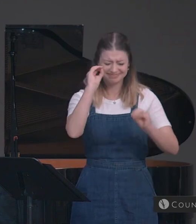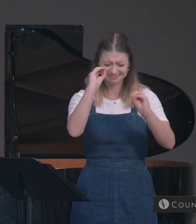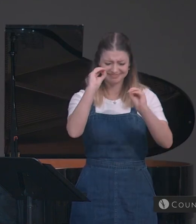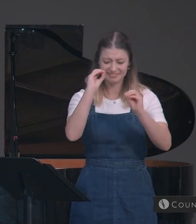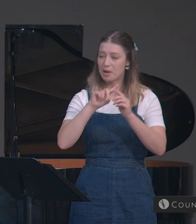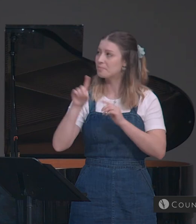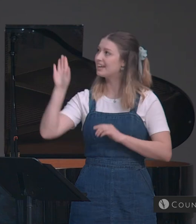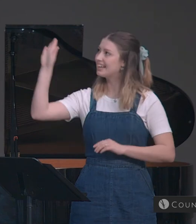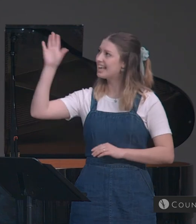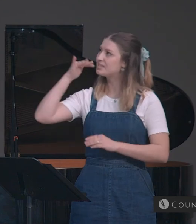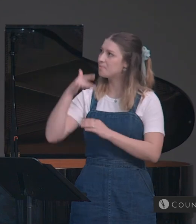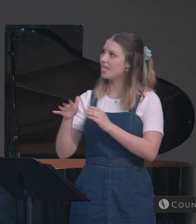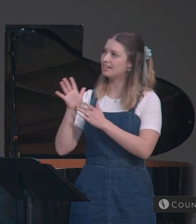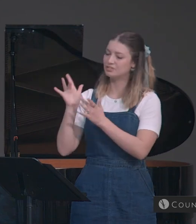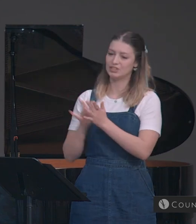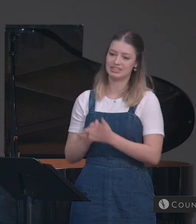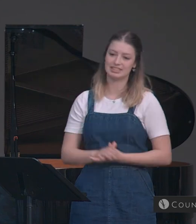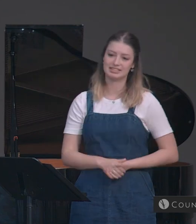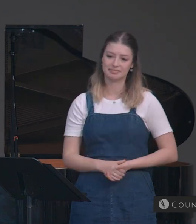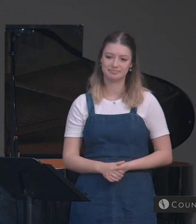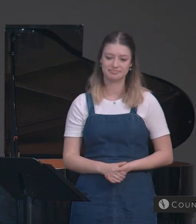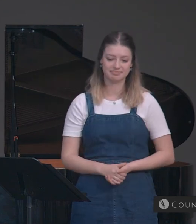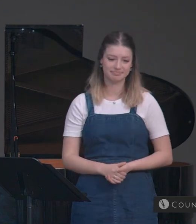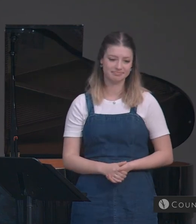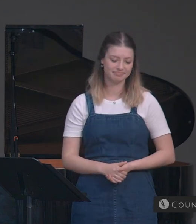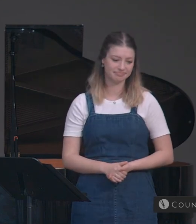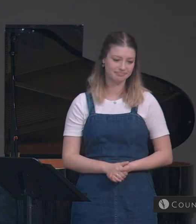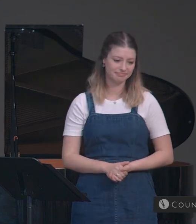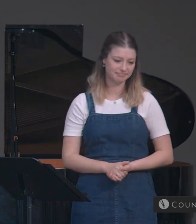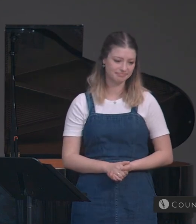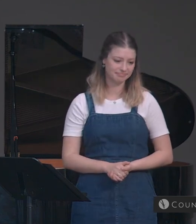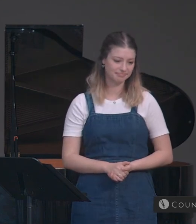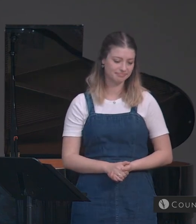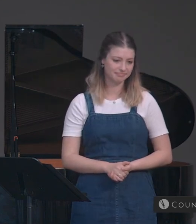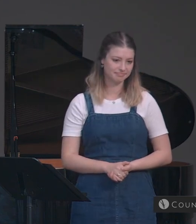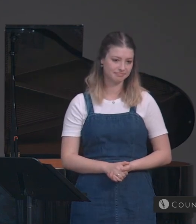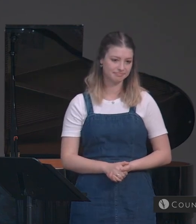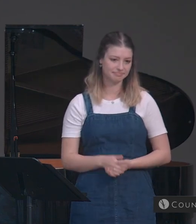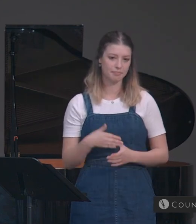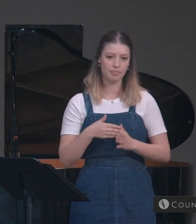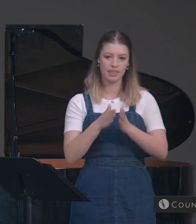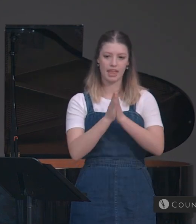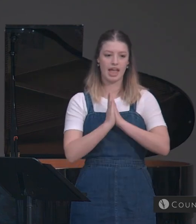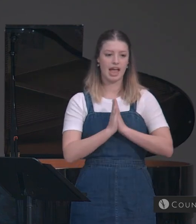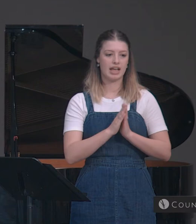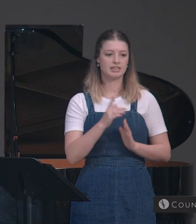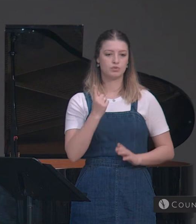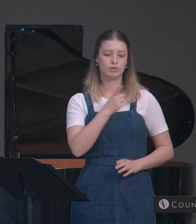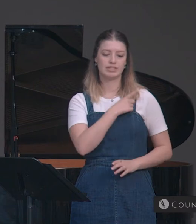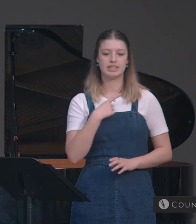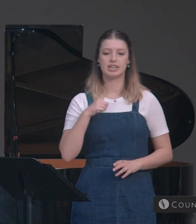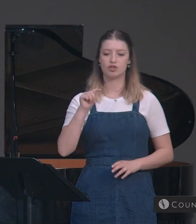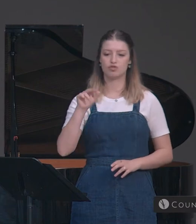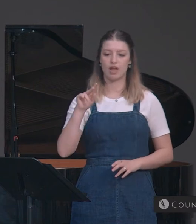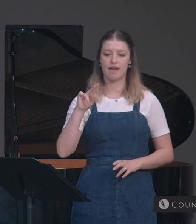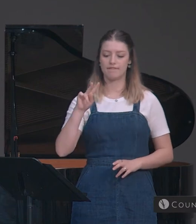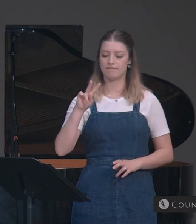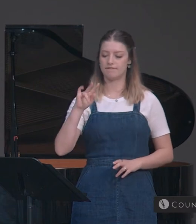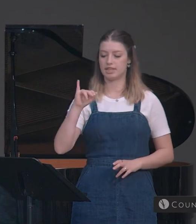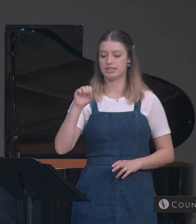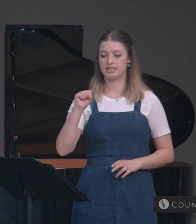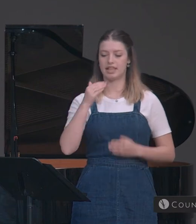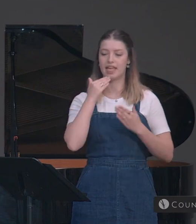Nothing but the blood of Jesus. I'm going to ask Travis Jacobs, one of our deacons, to thank God